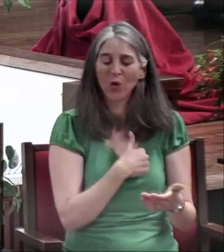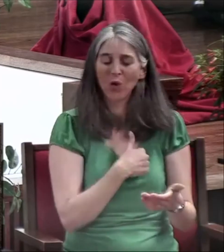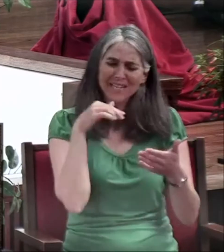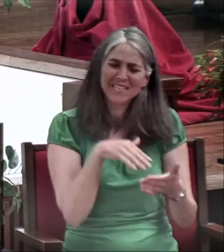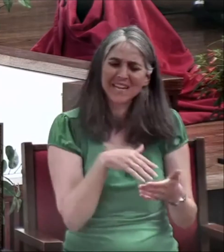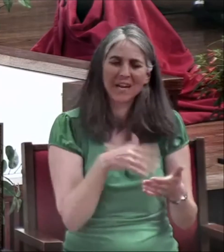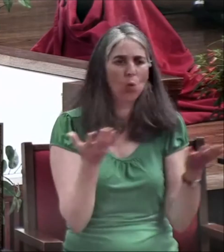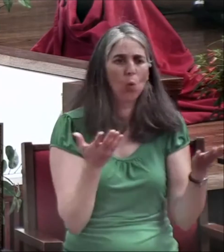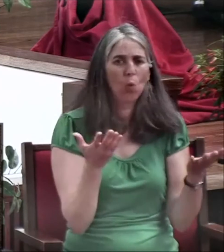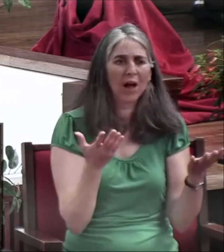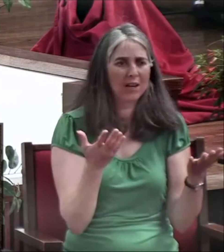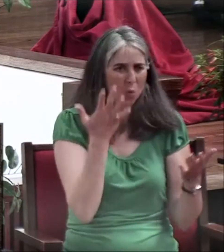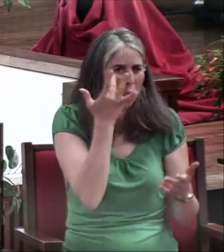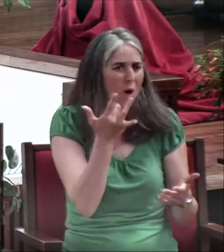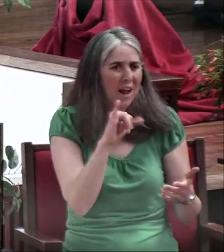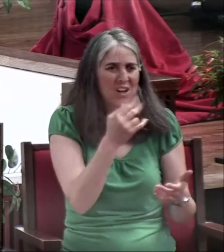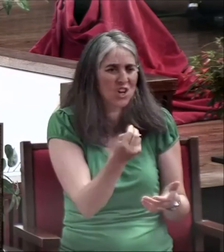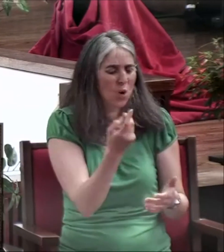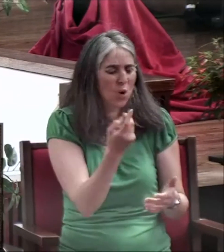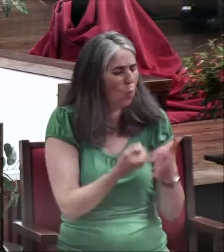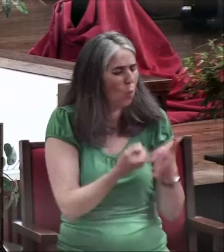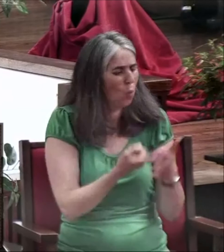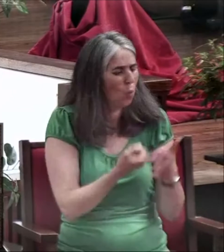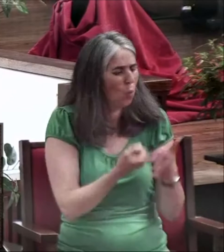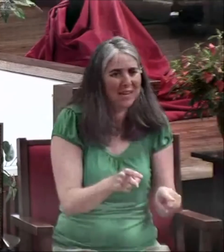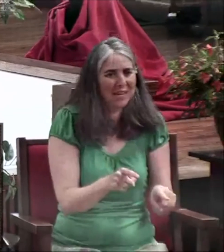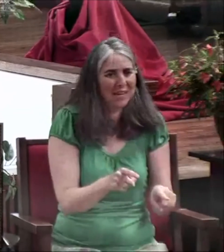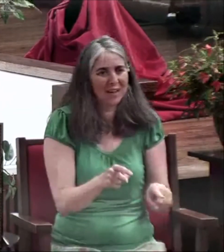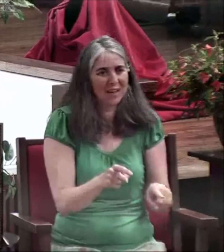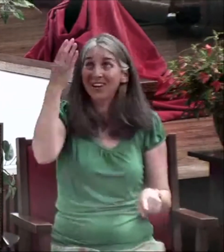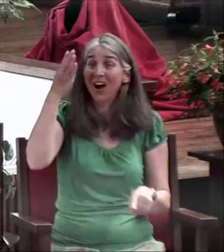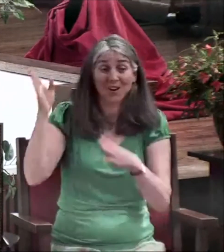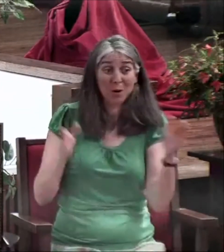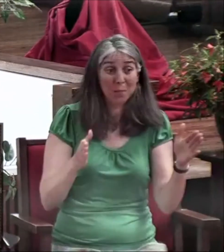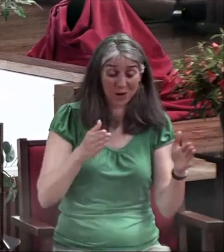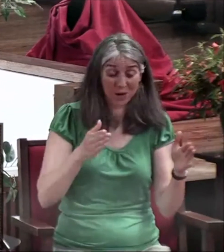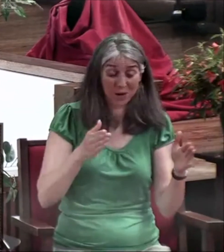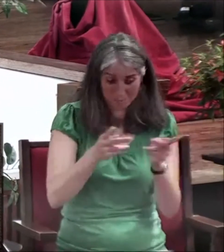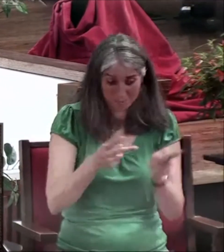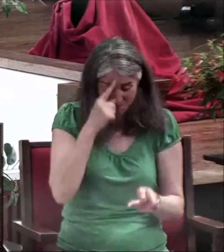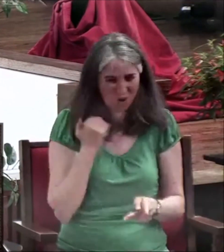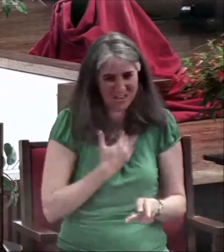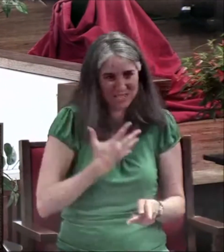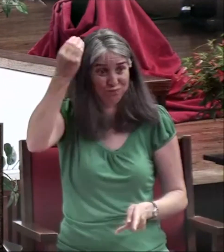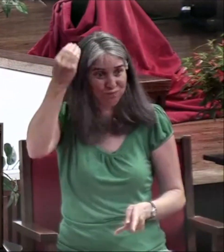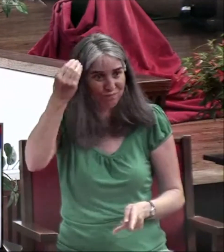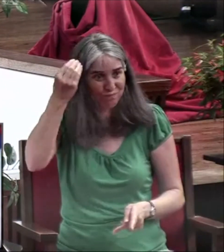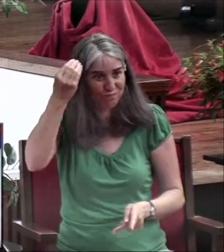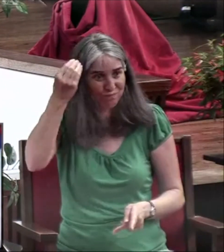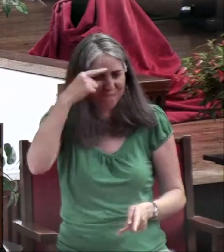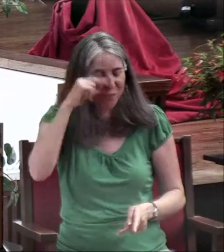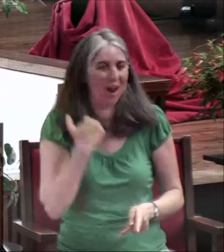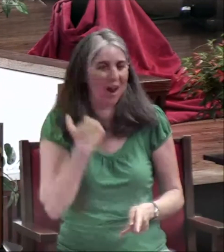what and the why of John. What is going on? God's preparing a place for us. Why? Because he